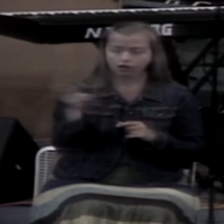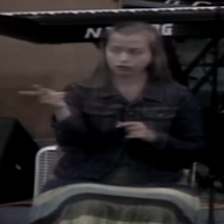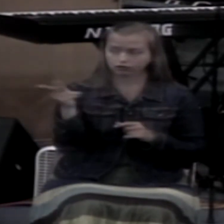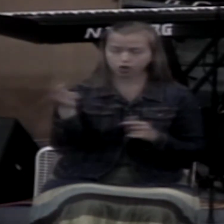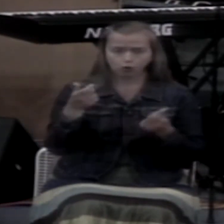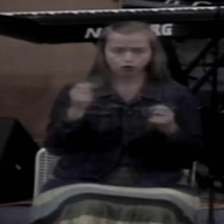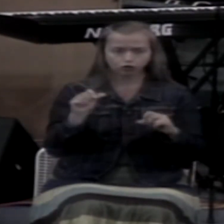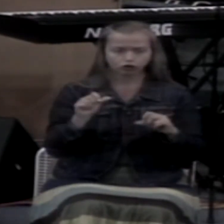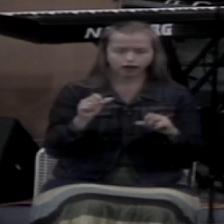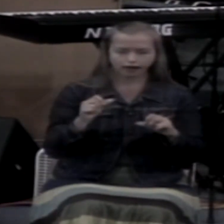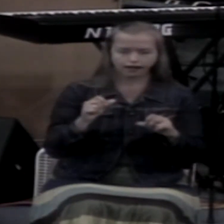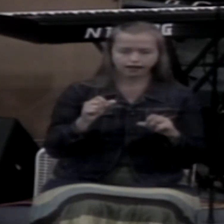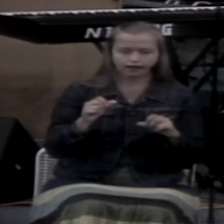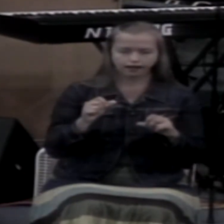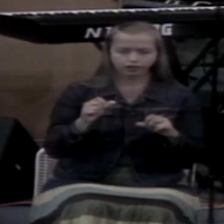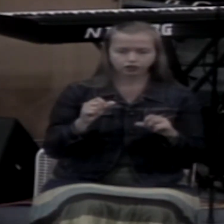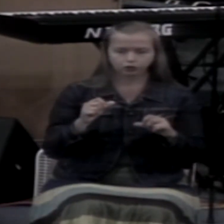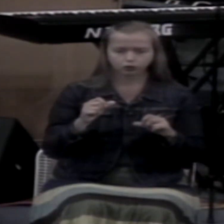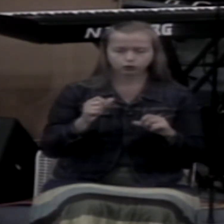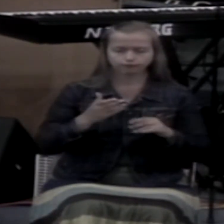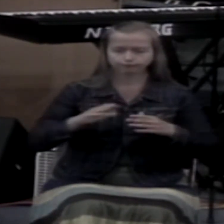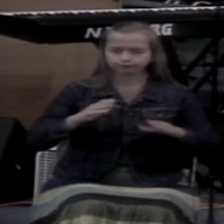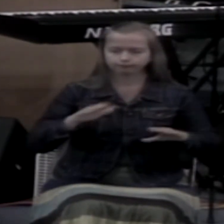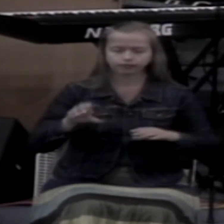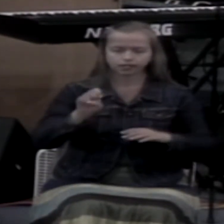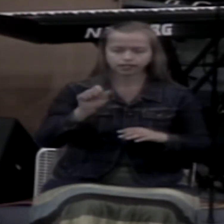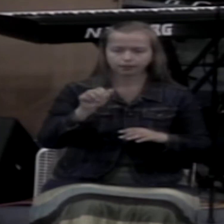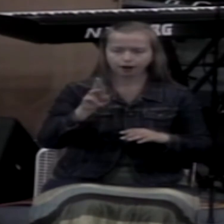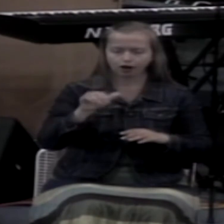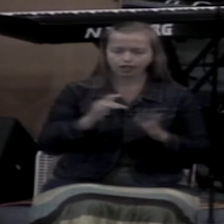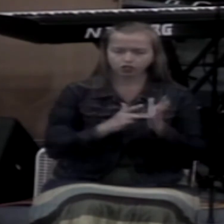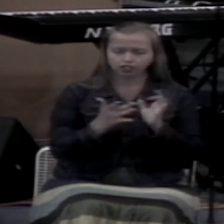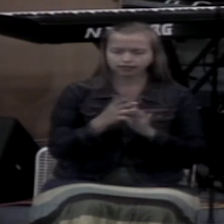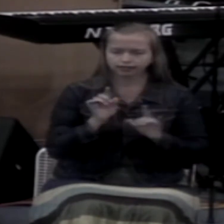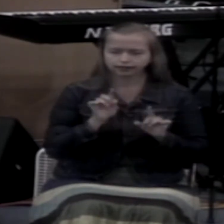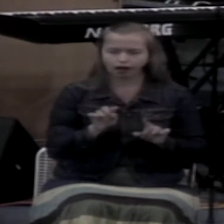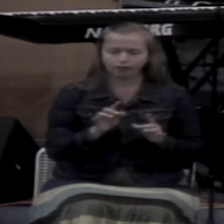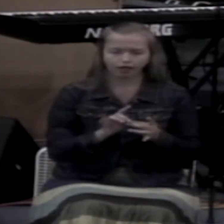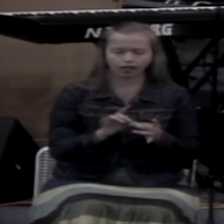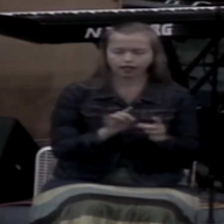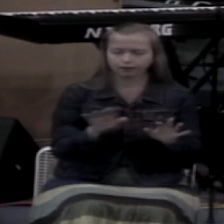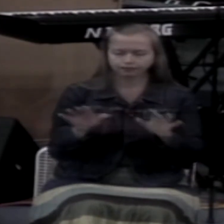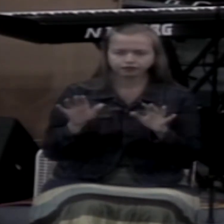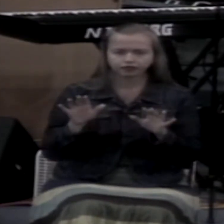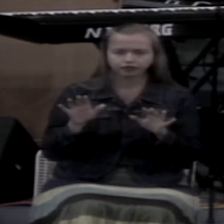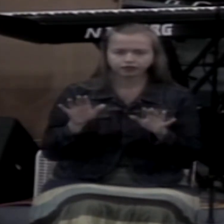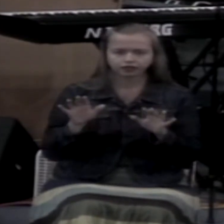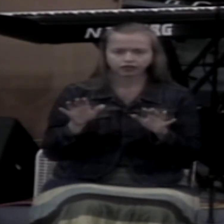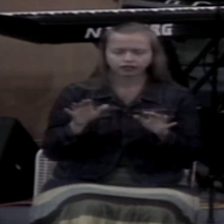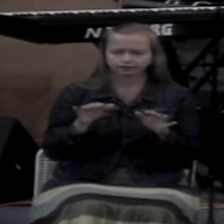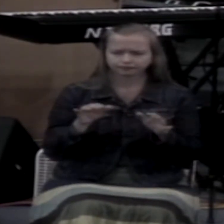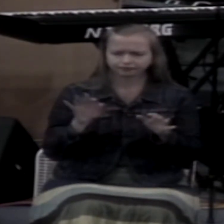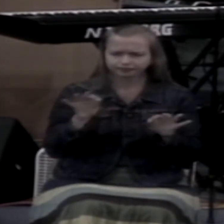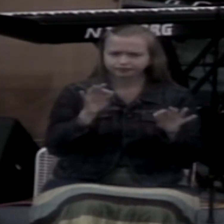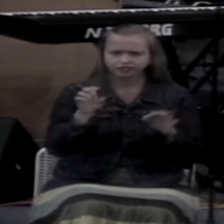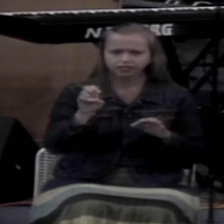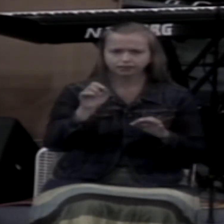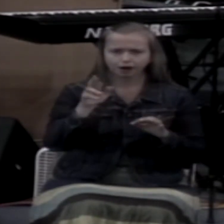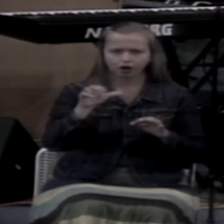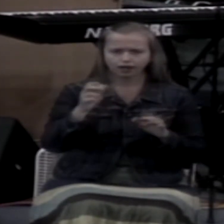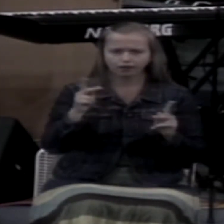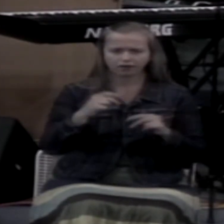went there, the people would not receive them because they felt that Jesus had set his mind on going to Jerusalem.